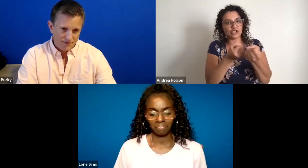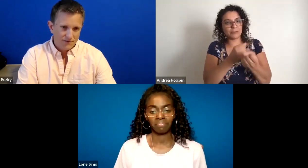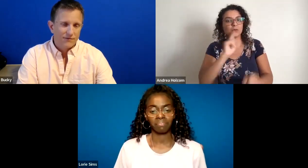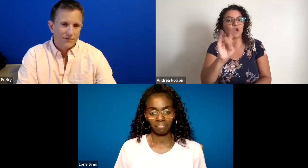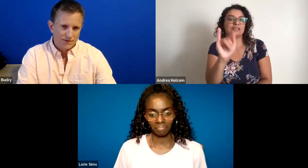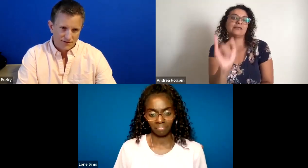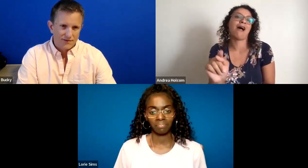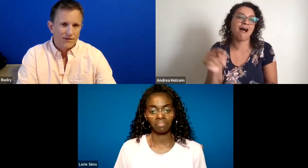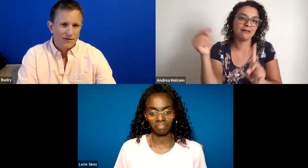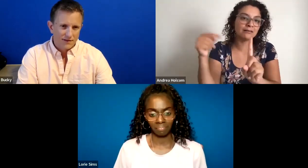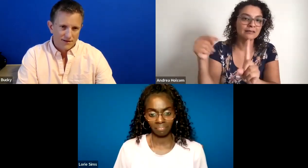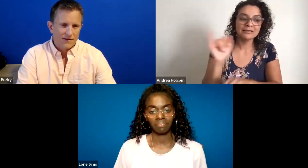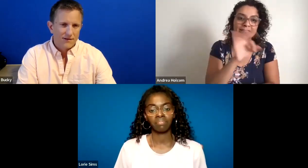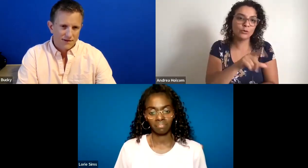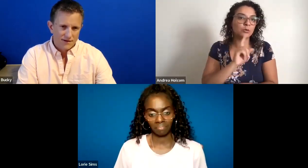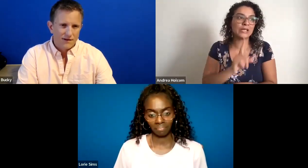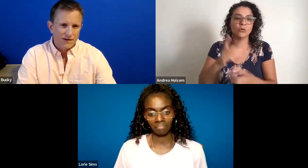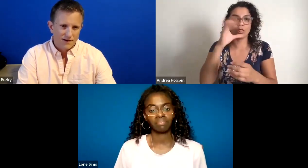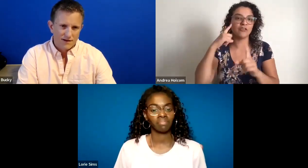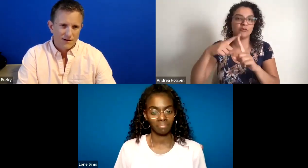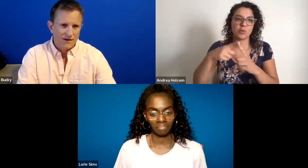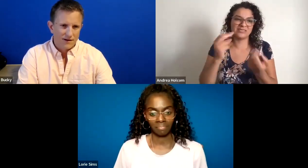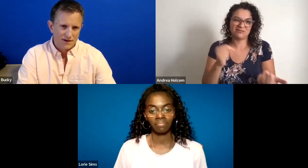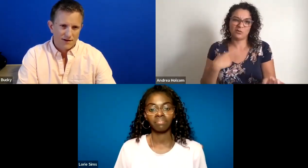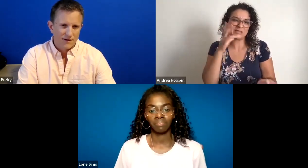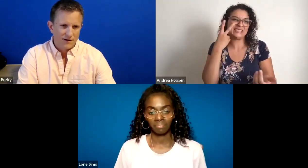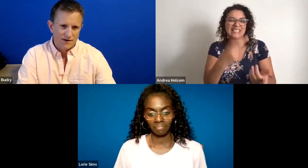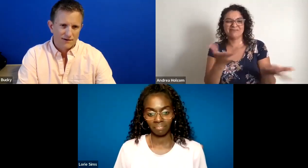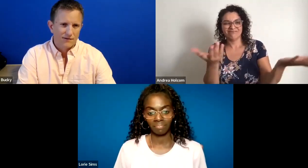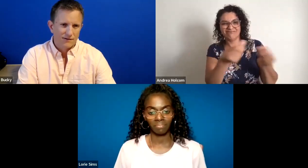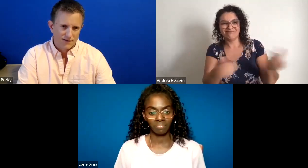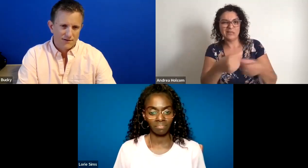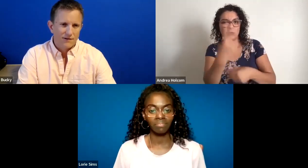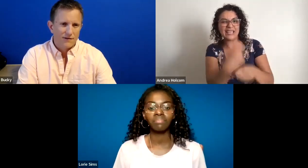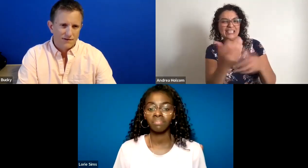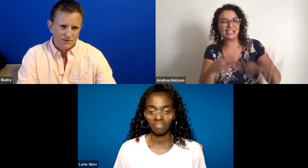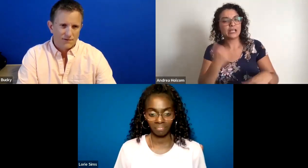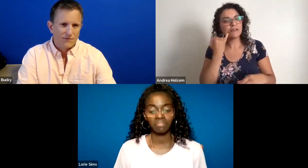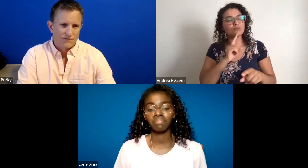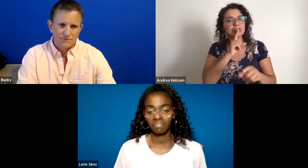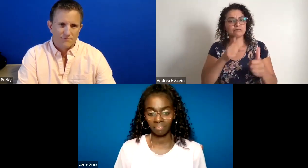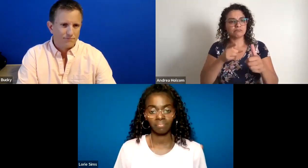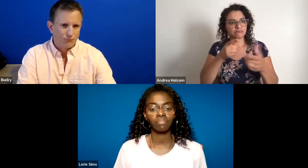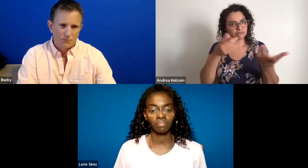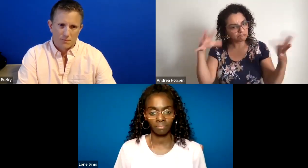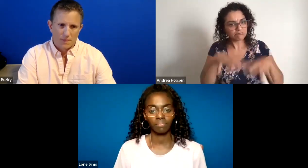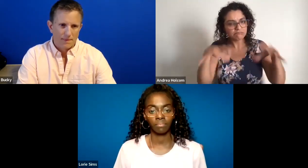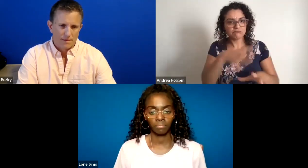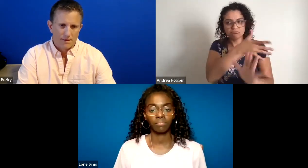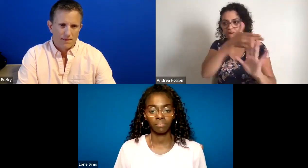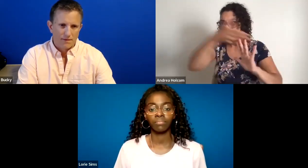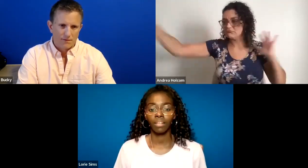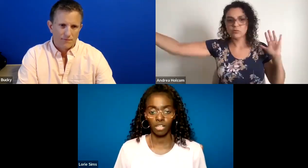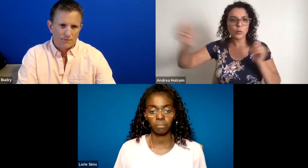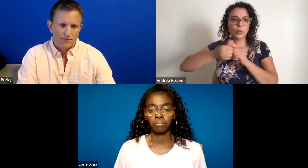that you're doing? We want authenticity. And where is that? That we're not looking for brownie points, you know, because that could go away in a